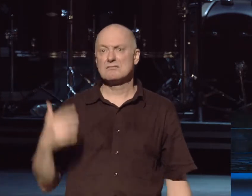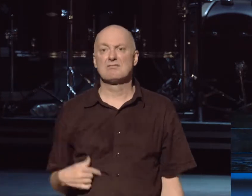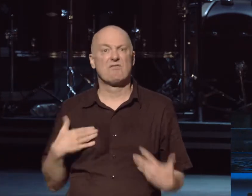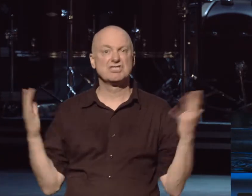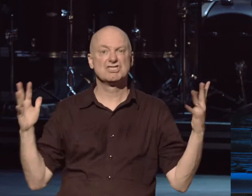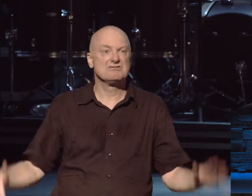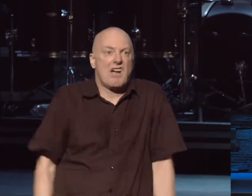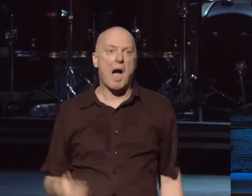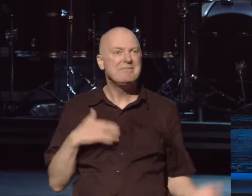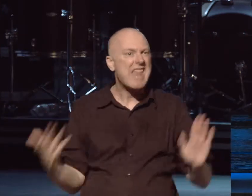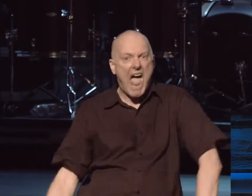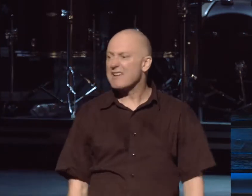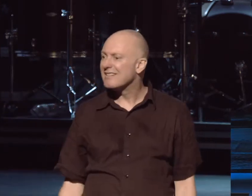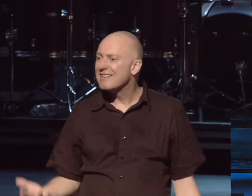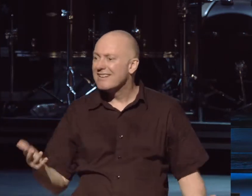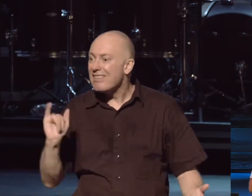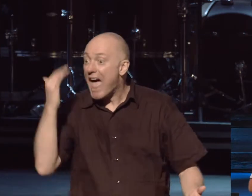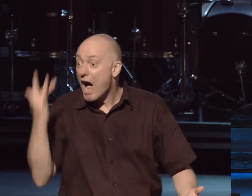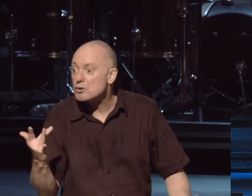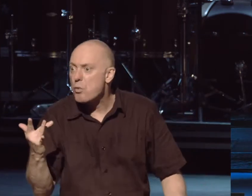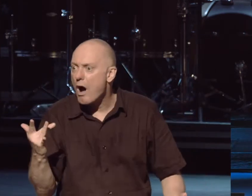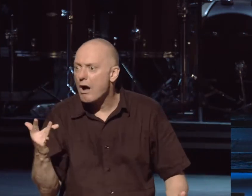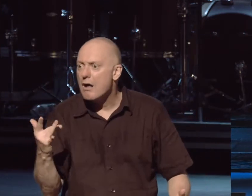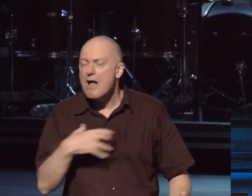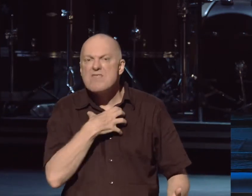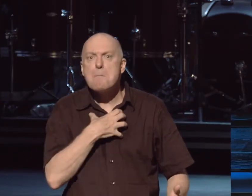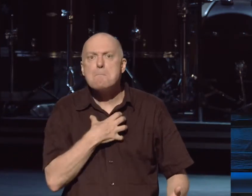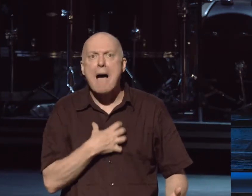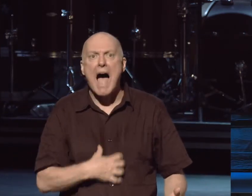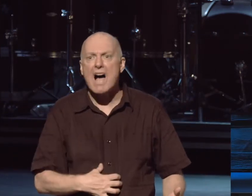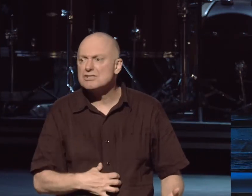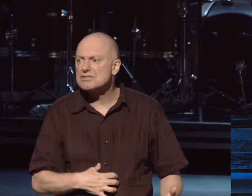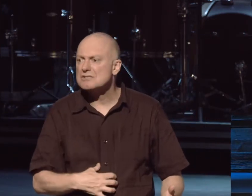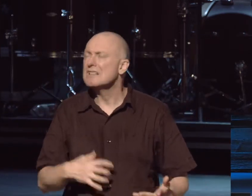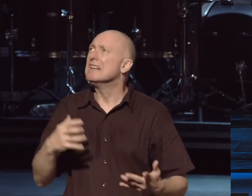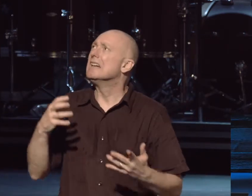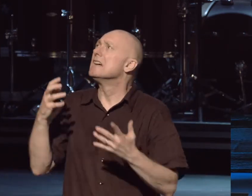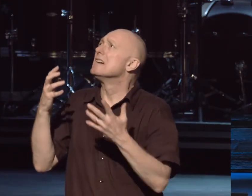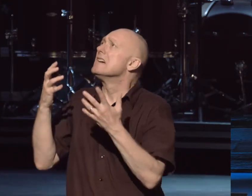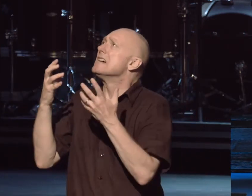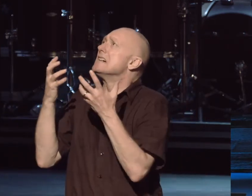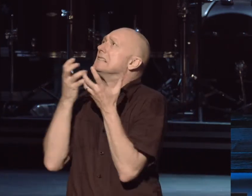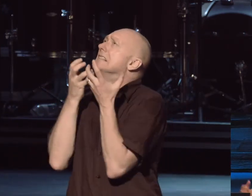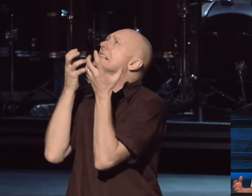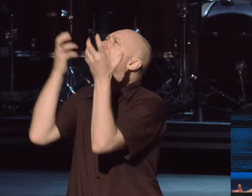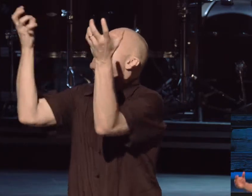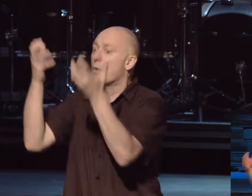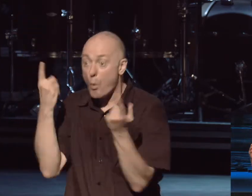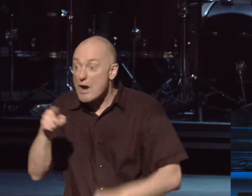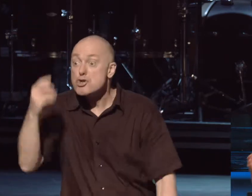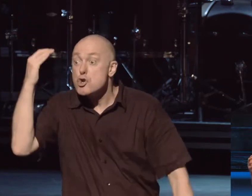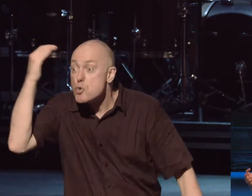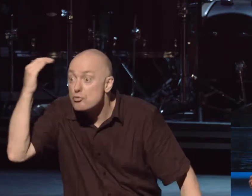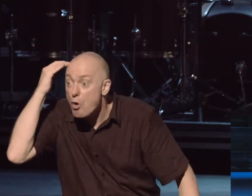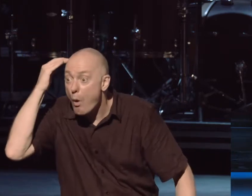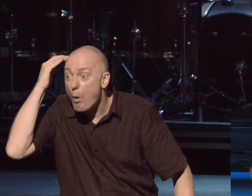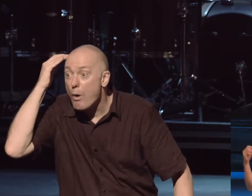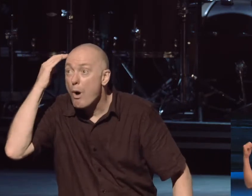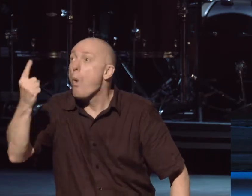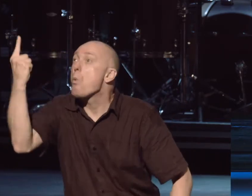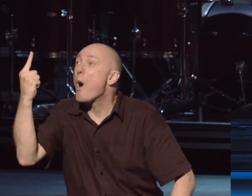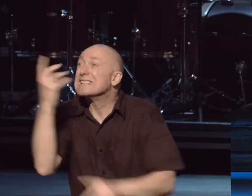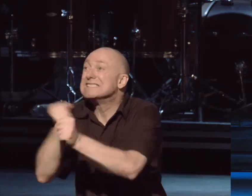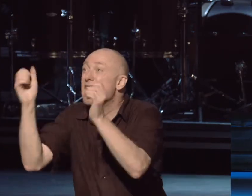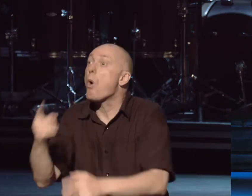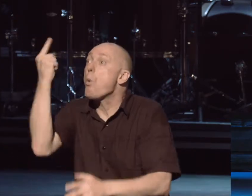by himself. And that's why then the passion comes out to cry for the mercy of God. When you know you have one Savior